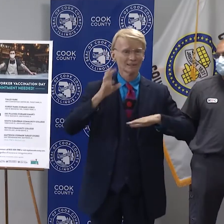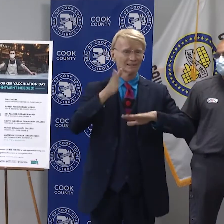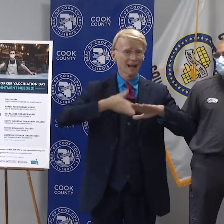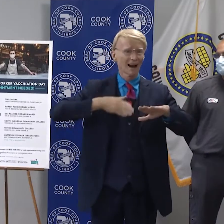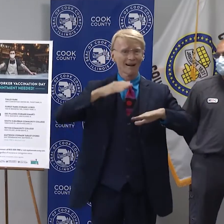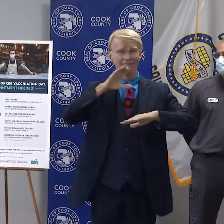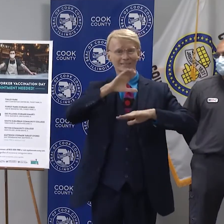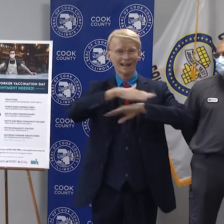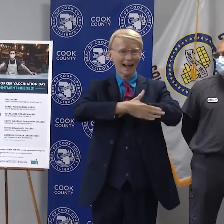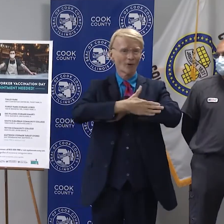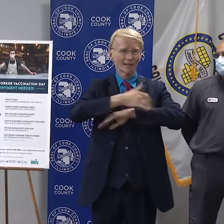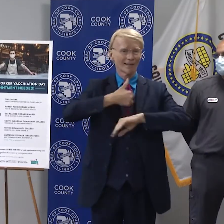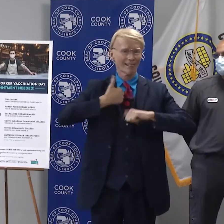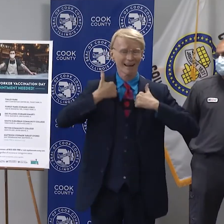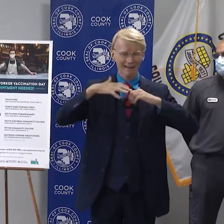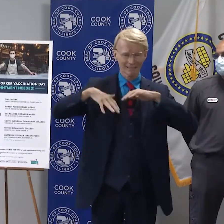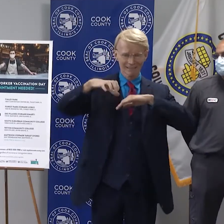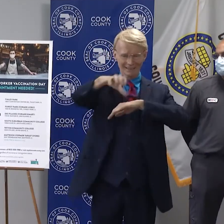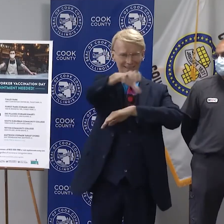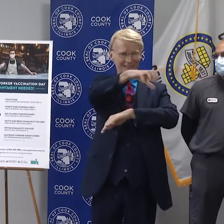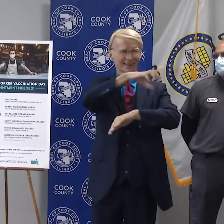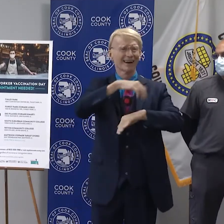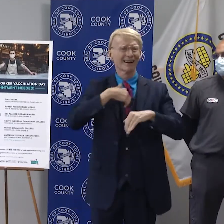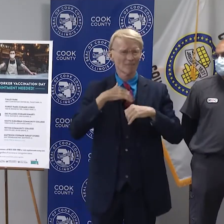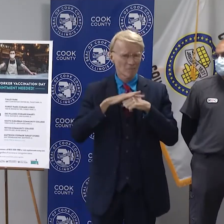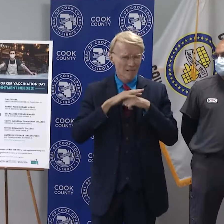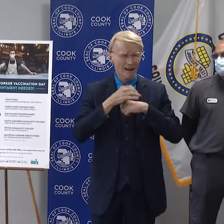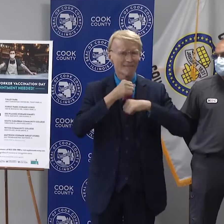on, we have room for you.